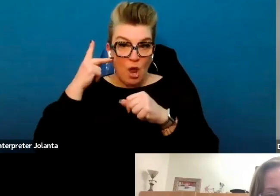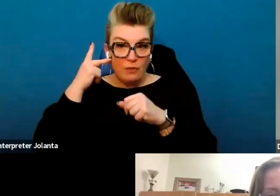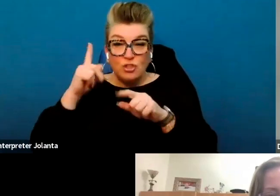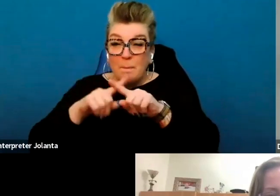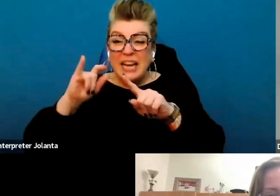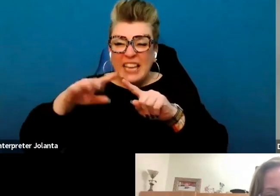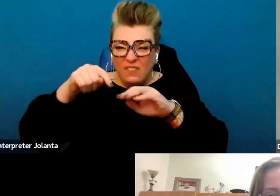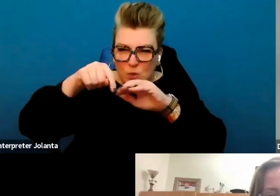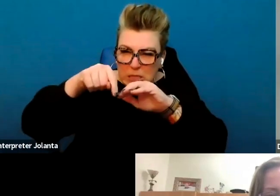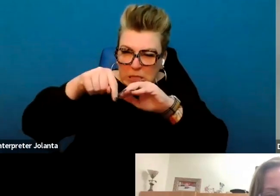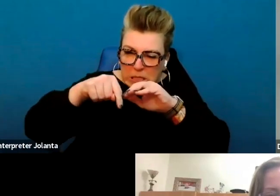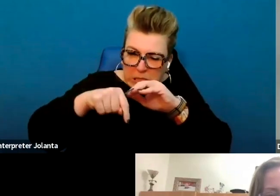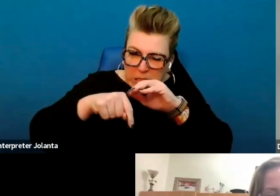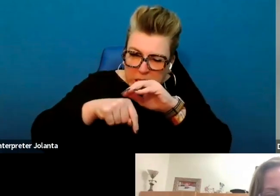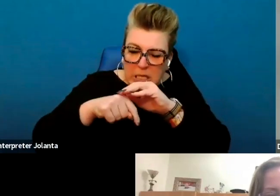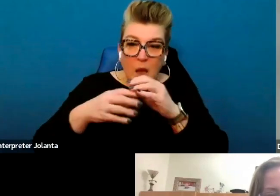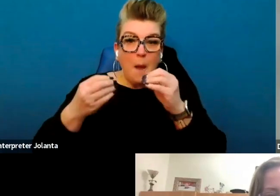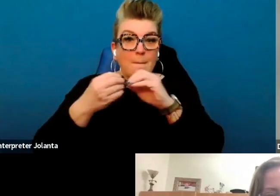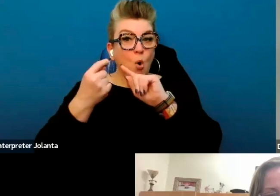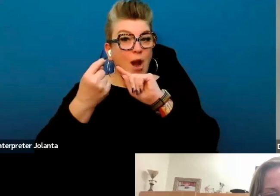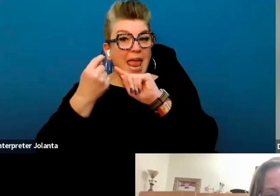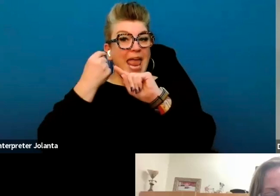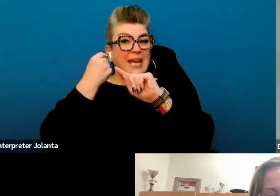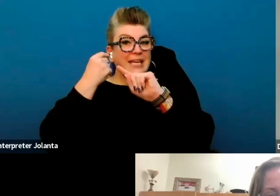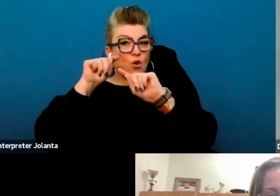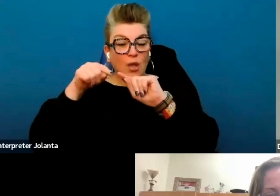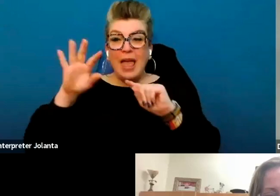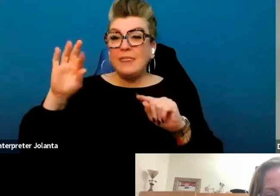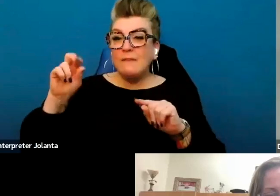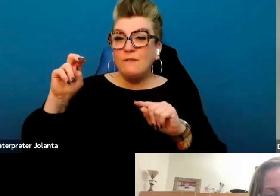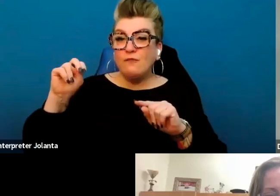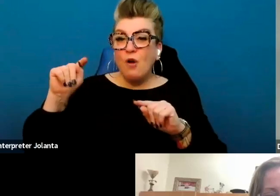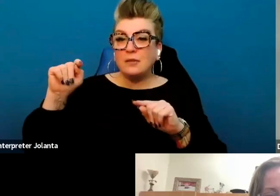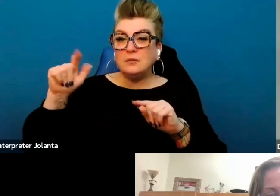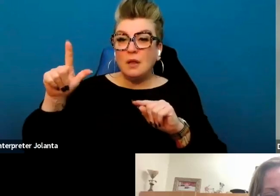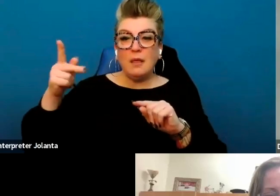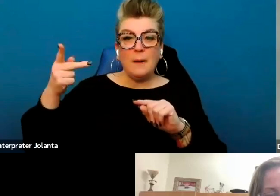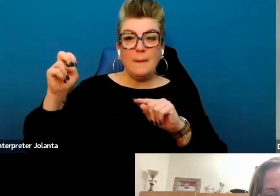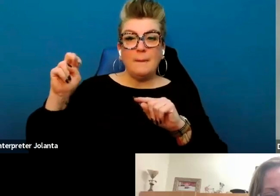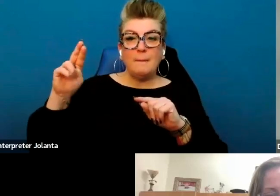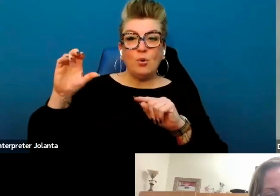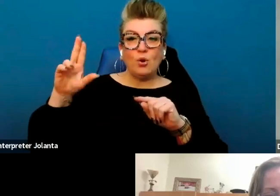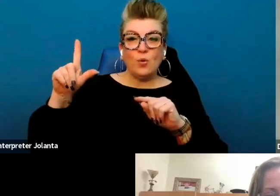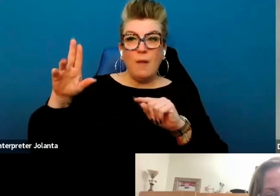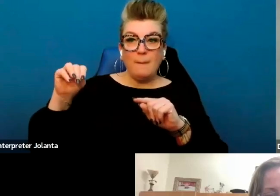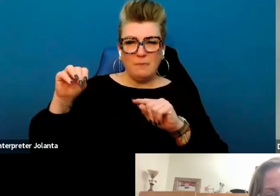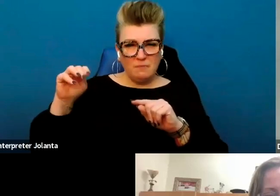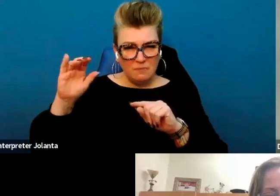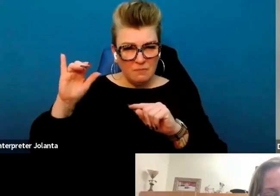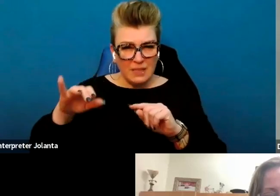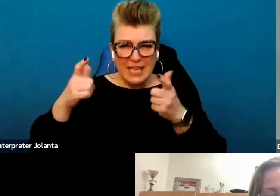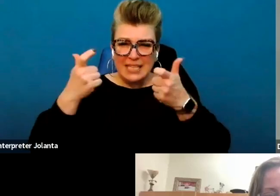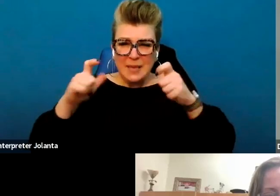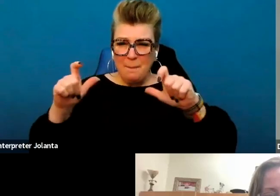further, more kind of anterior into the frontal operculum, which is like a big kind of